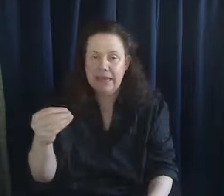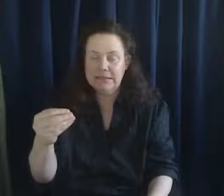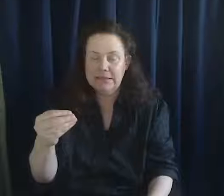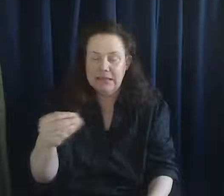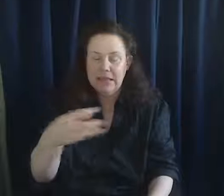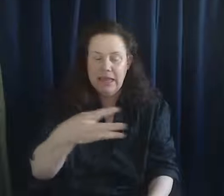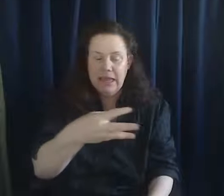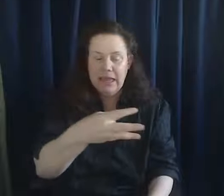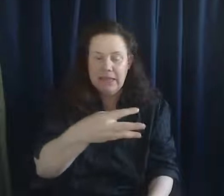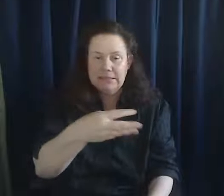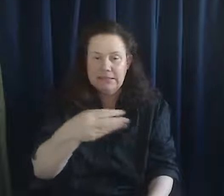and